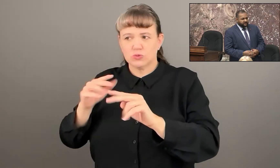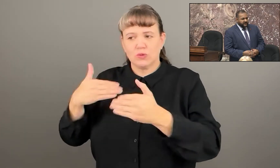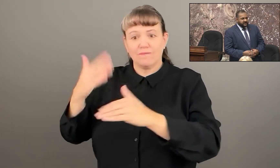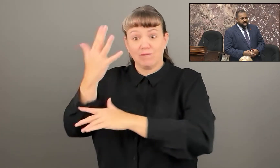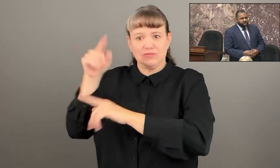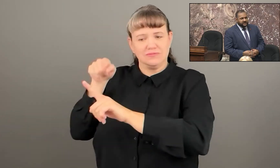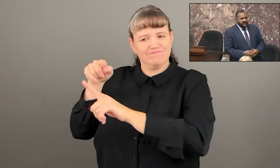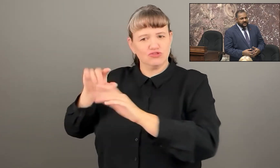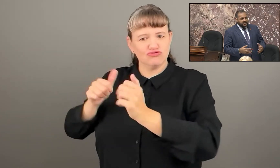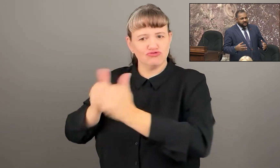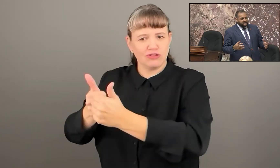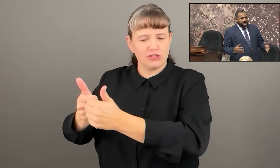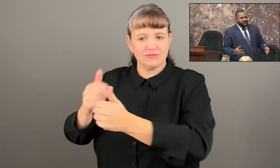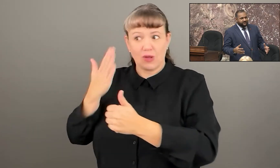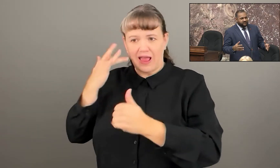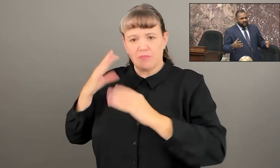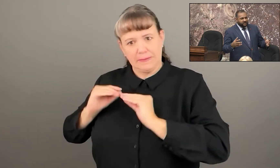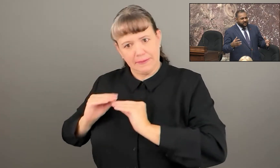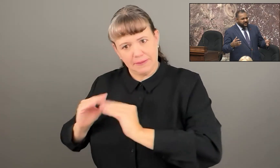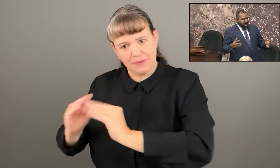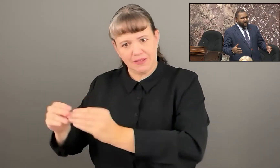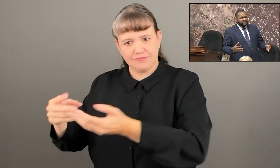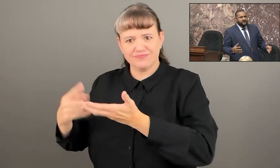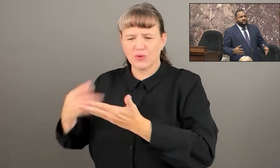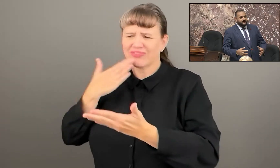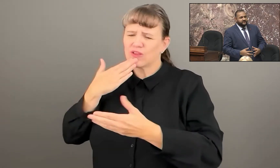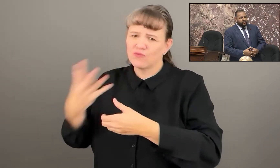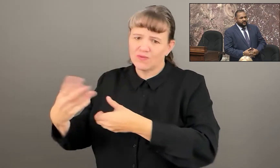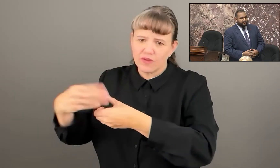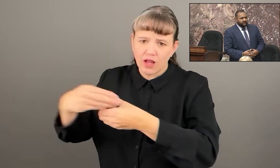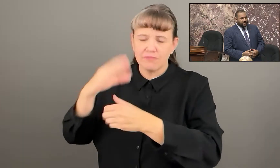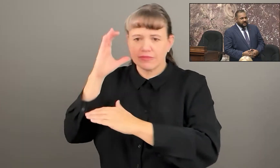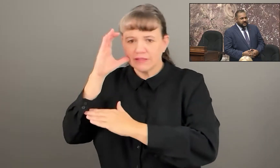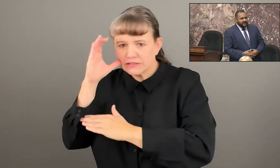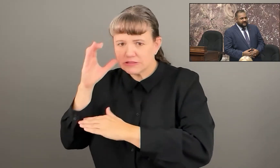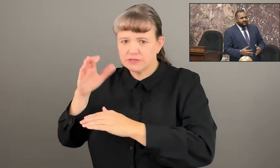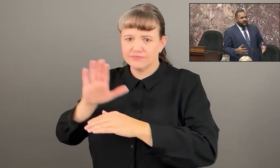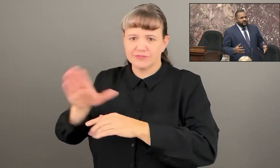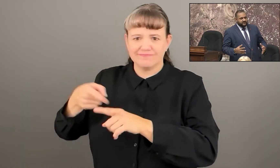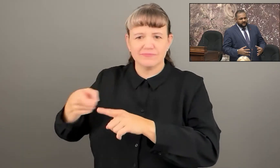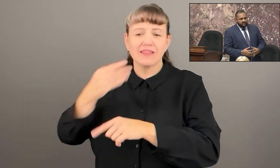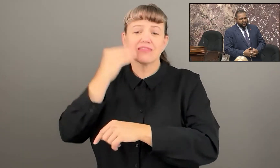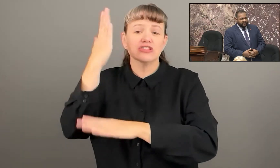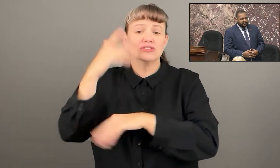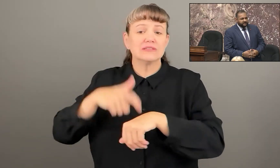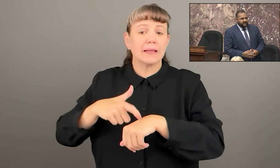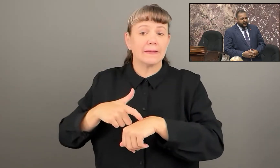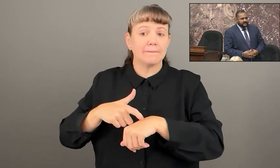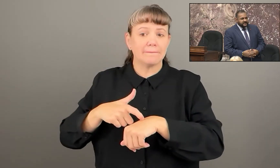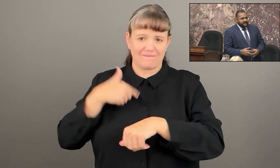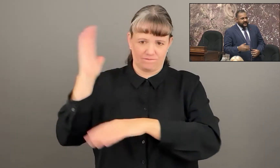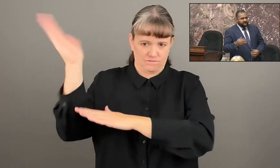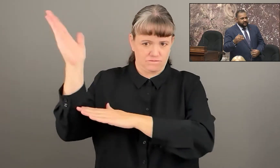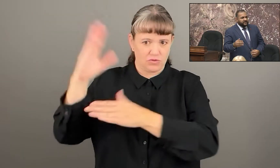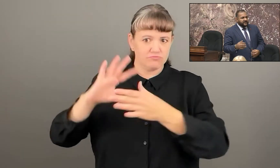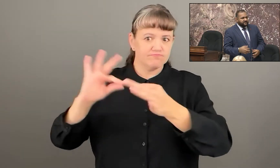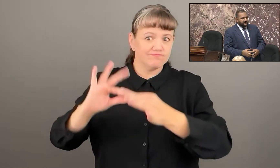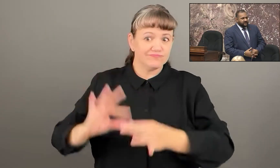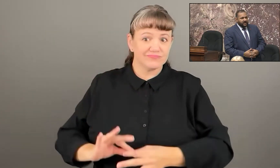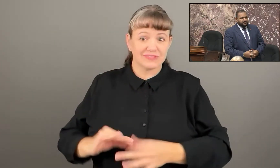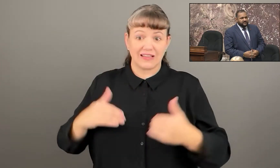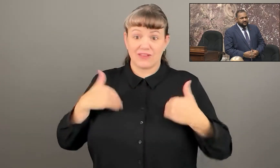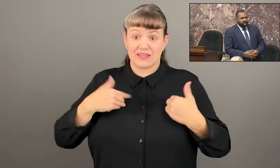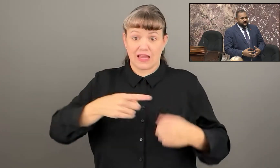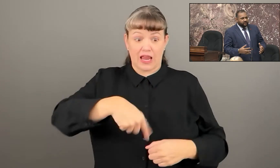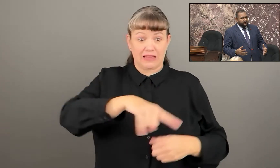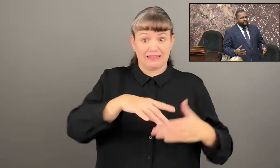to participate in lunch today, to be able to hear from the real young leaders in forestry in every parts of our province. That certainly makes me